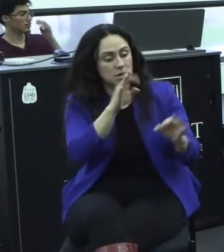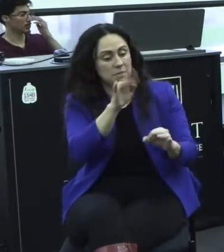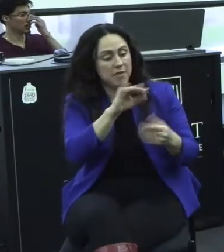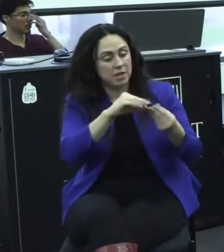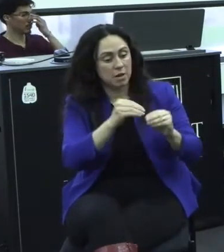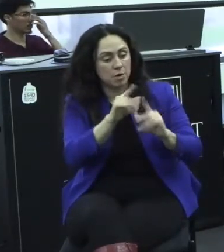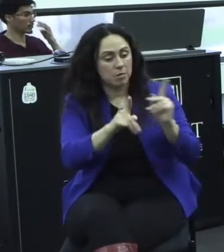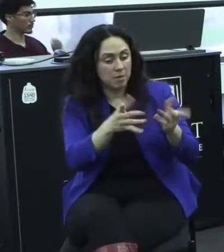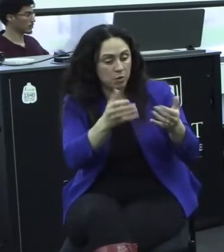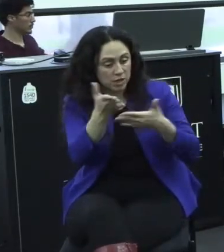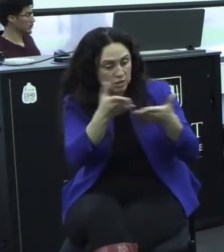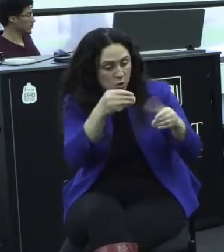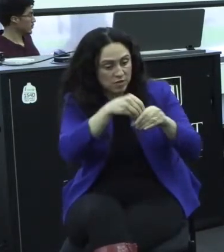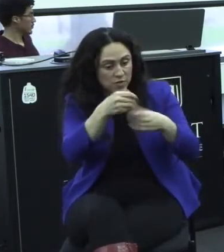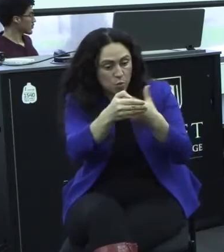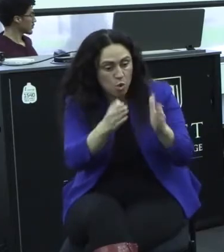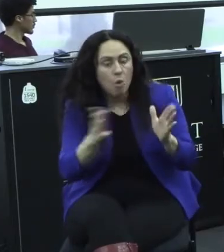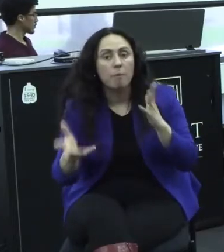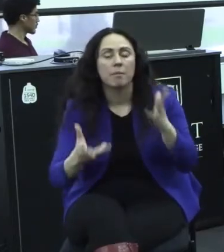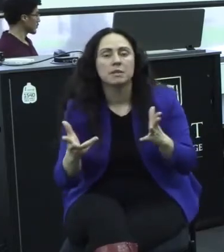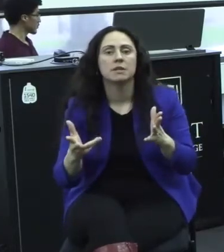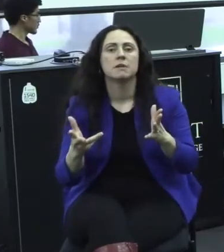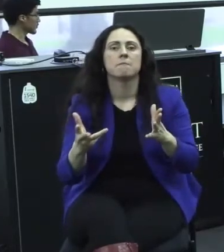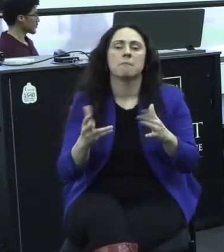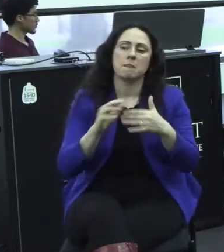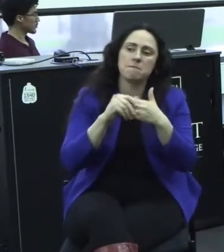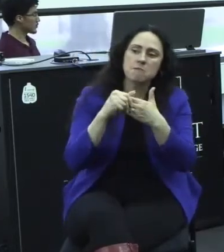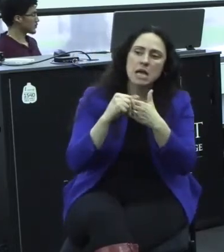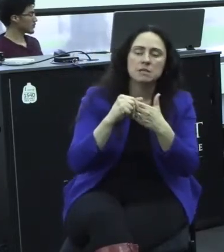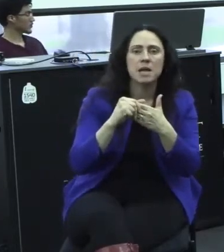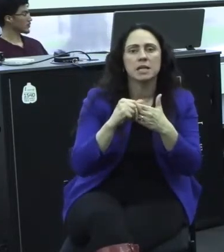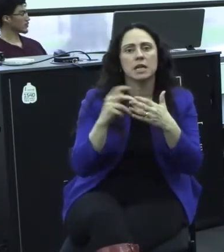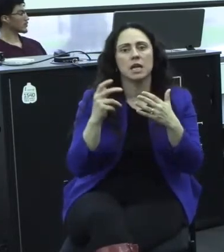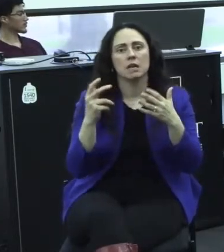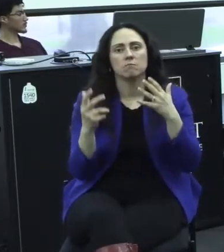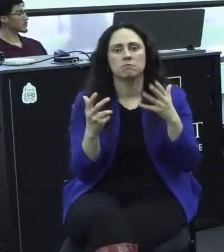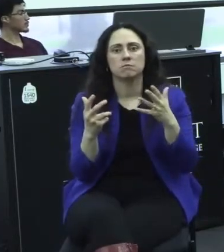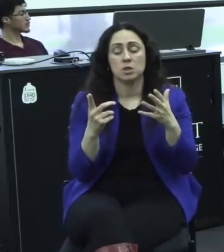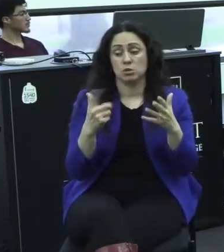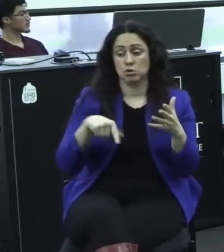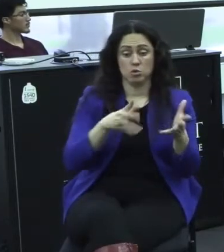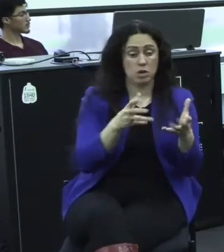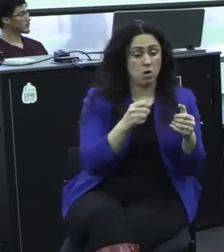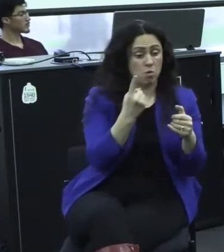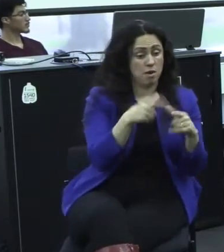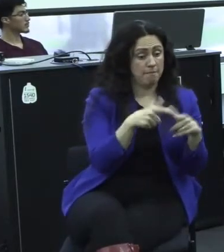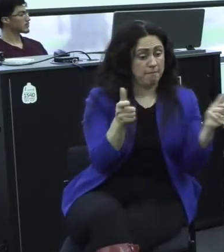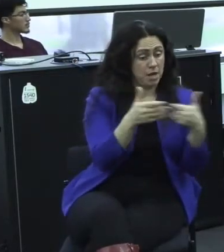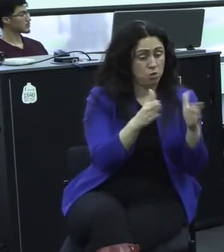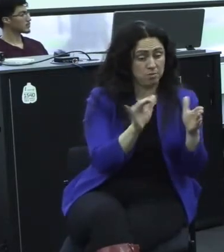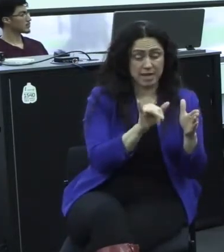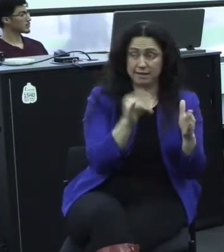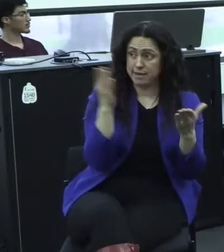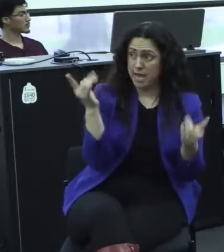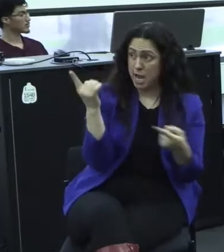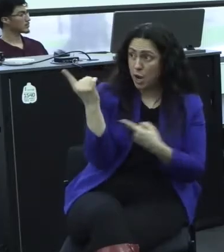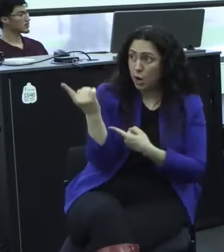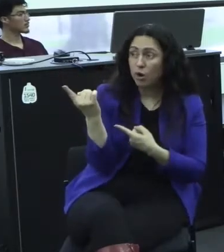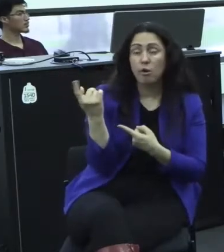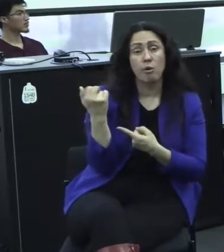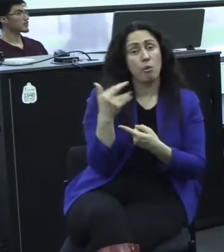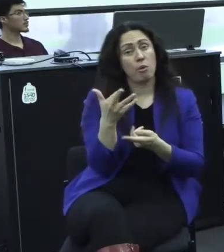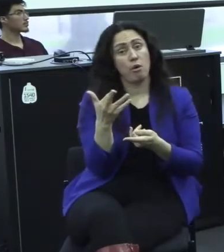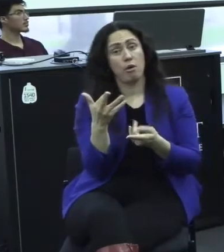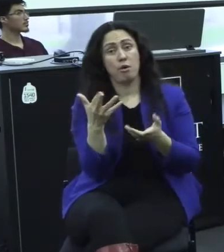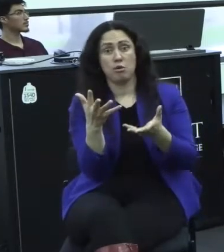within the room. You know, flexibility. Do we want one big room like we're here, we see here, or do